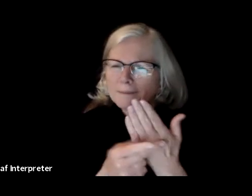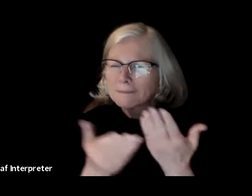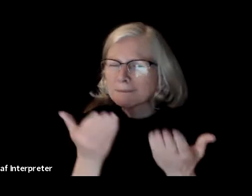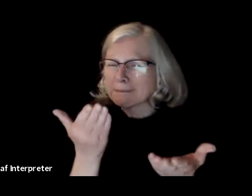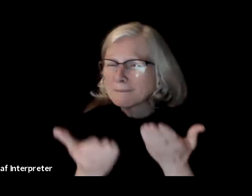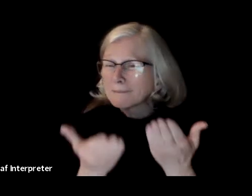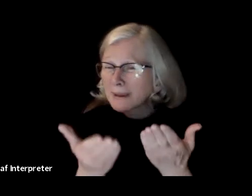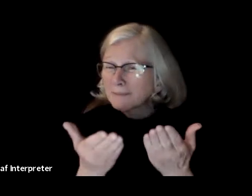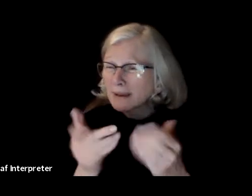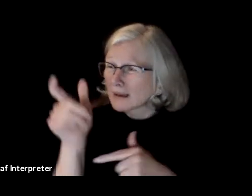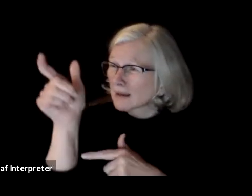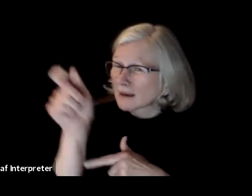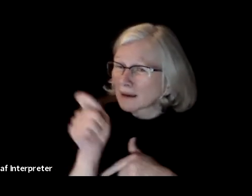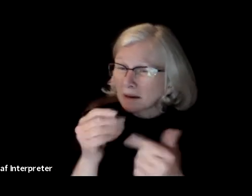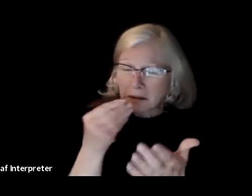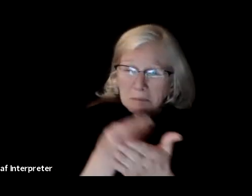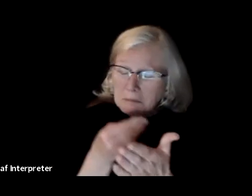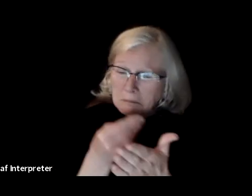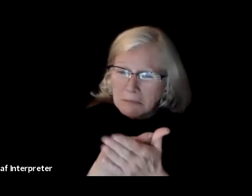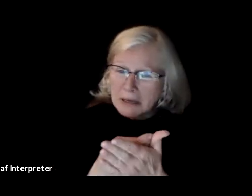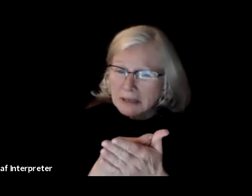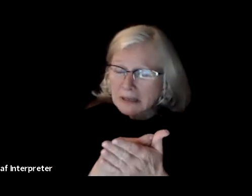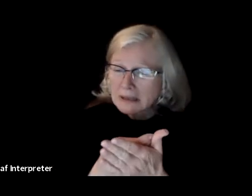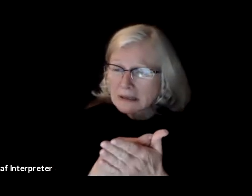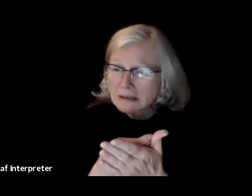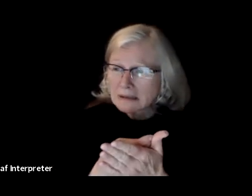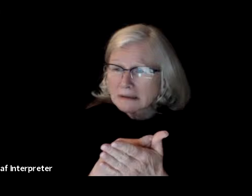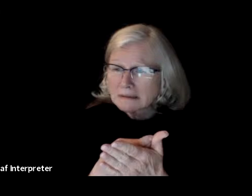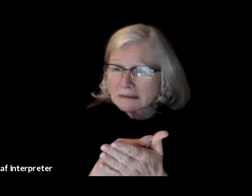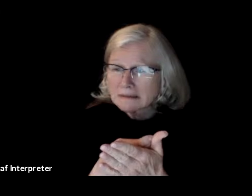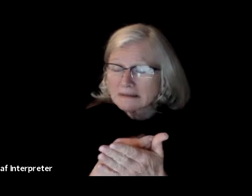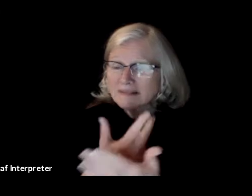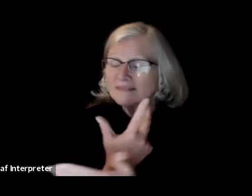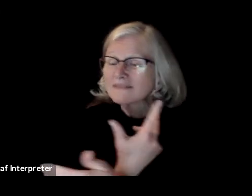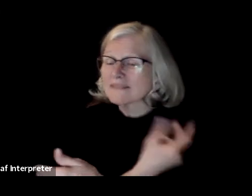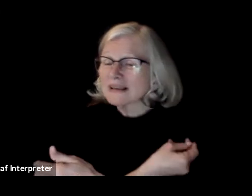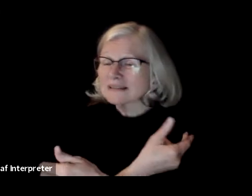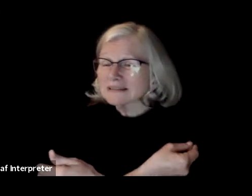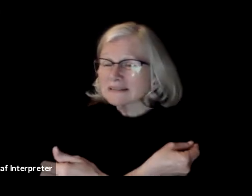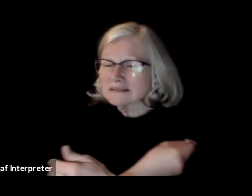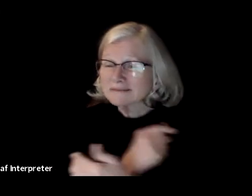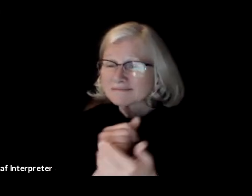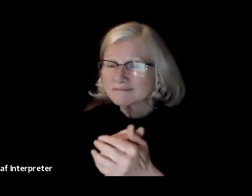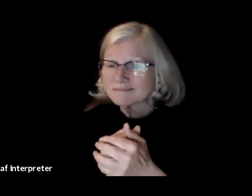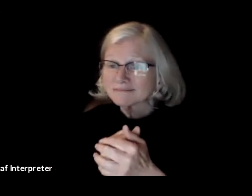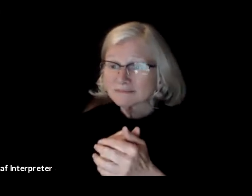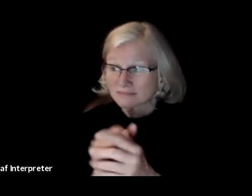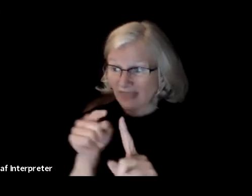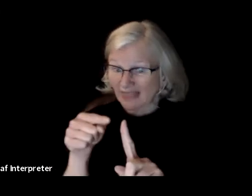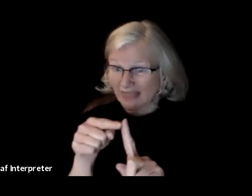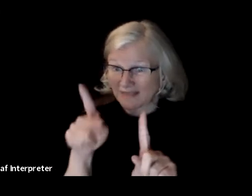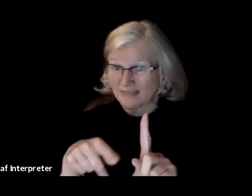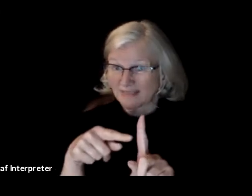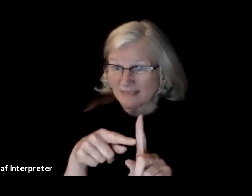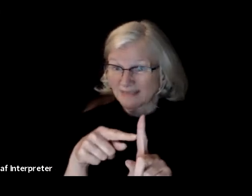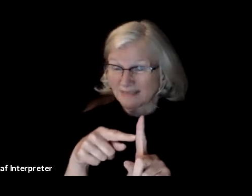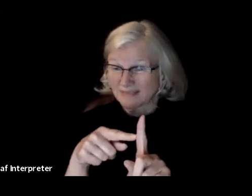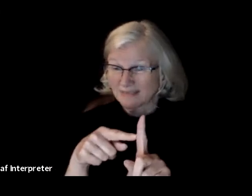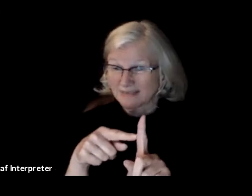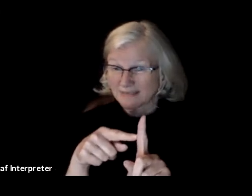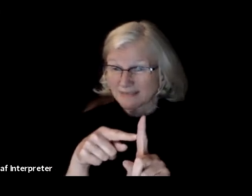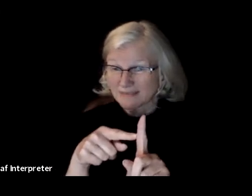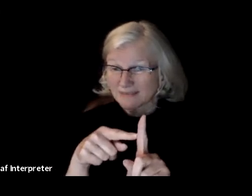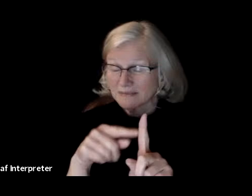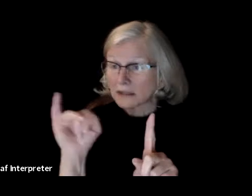as the vaccine recipient's private insurance company, Medicare or Medicaid reimbursement,